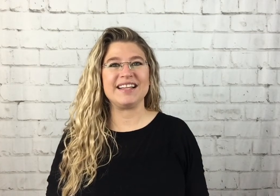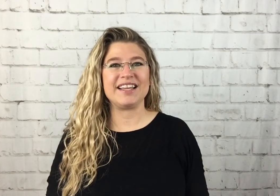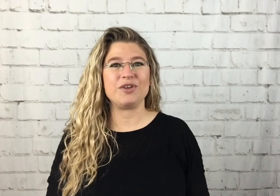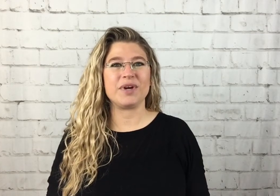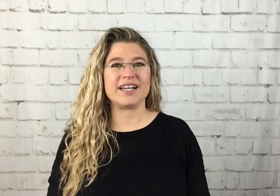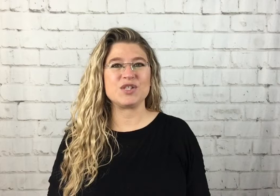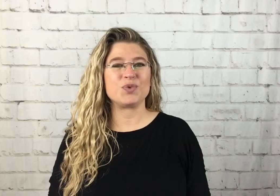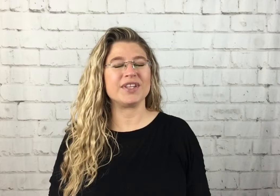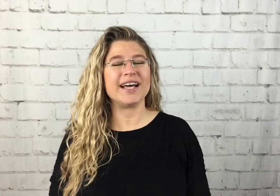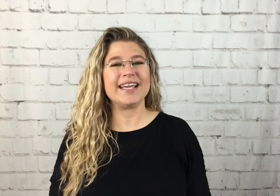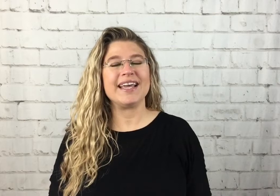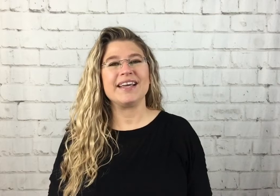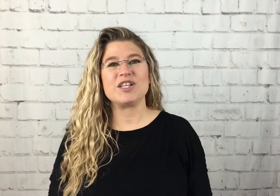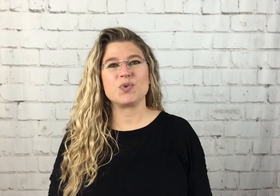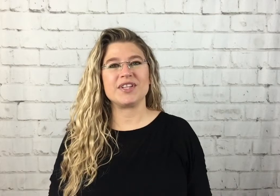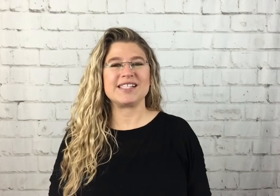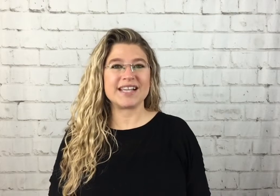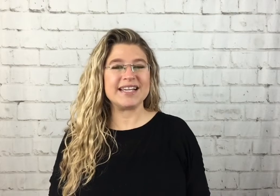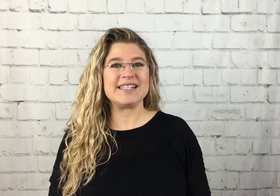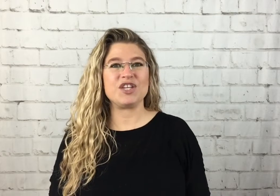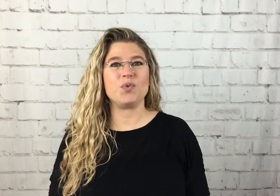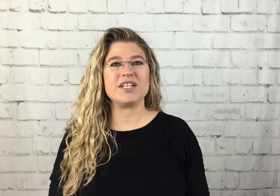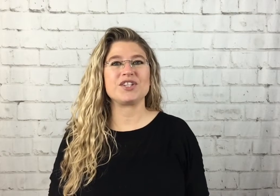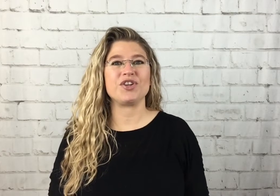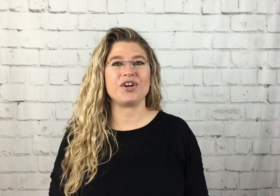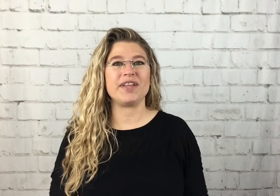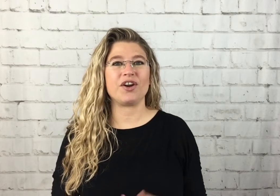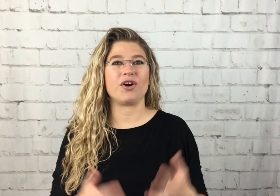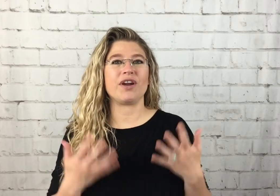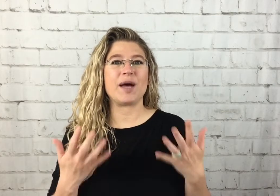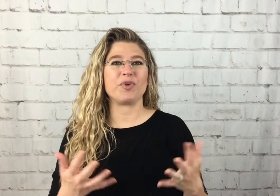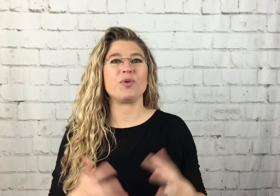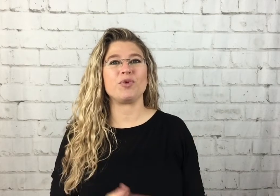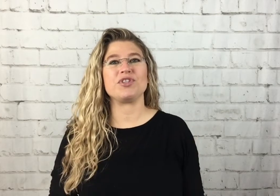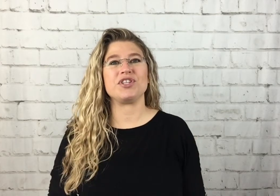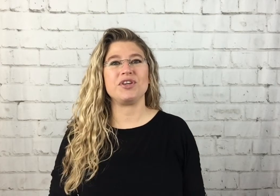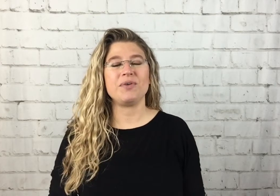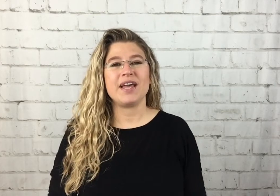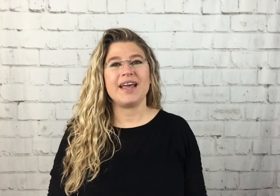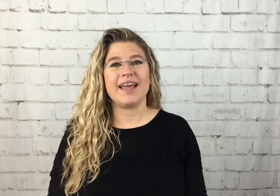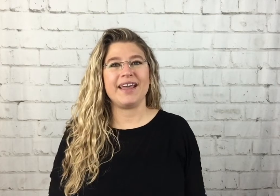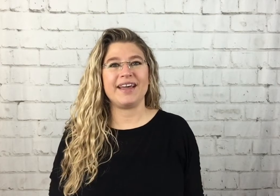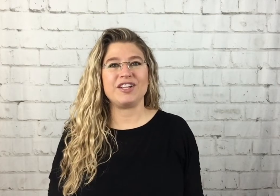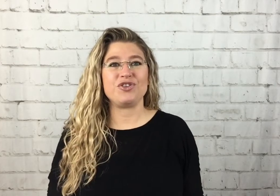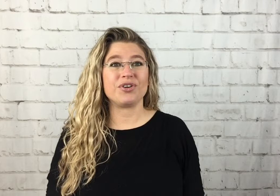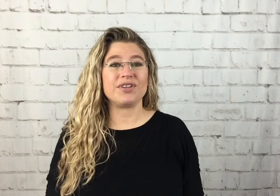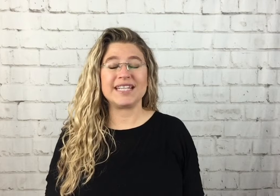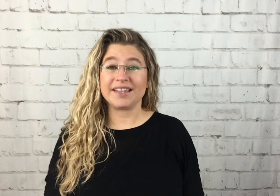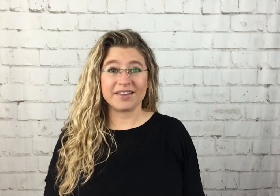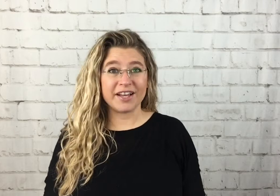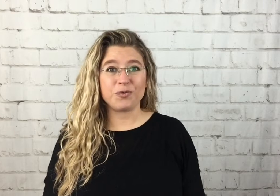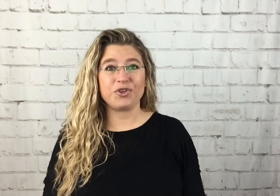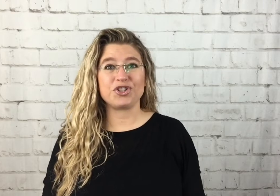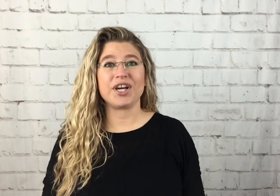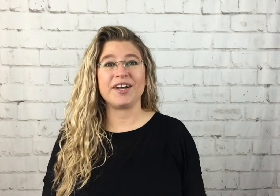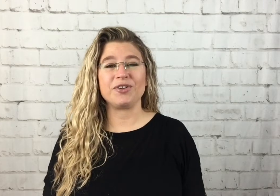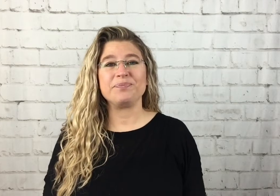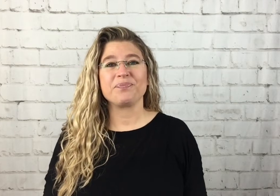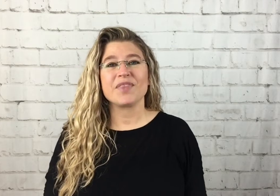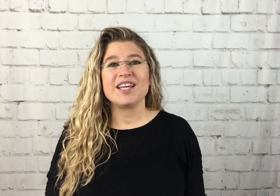that you guys would like, as well as signs that you want to learn that are applicable to you and your daily life with your child.